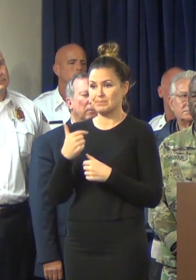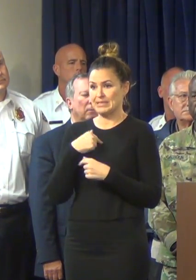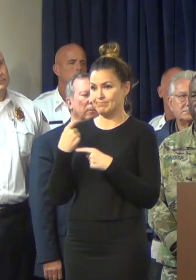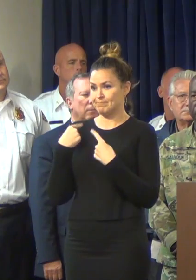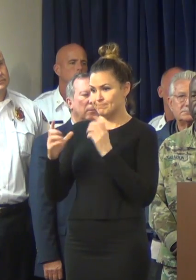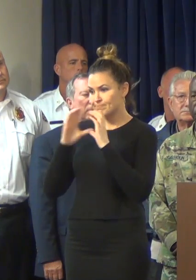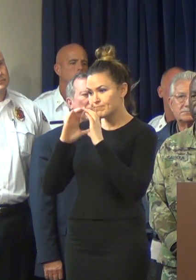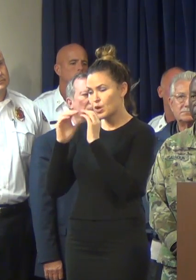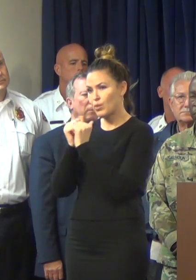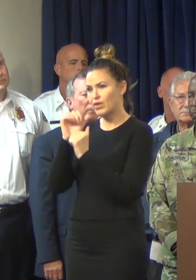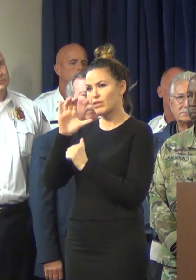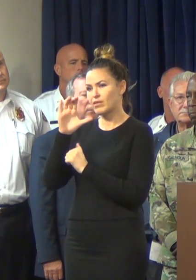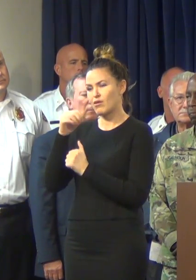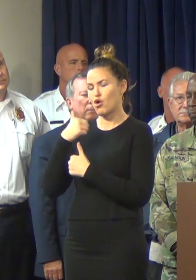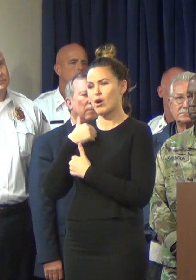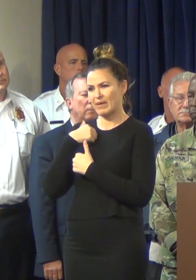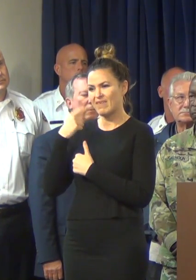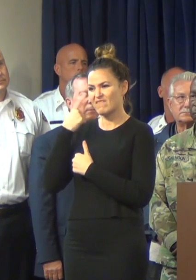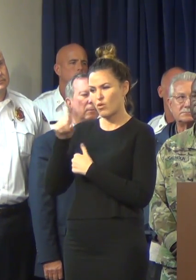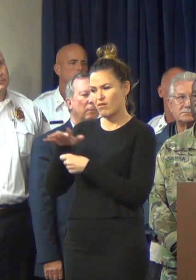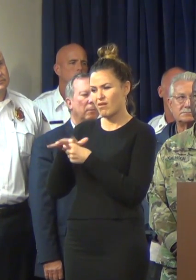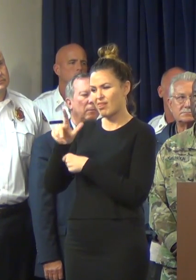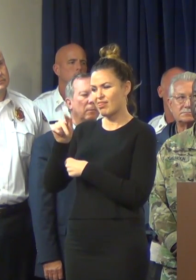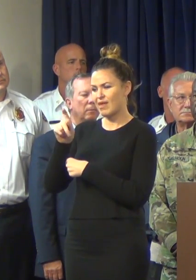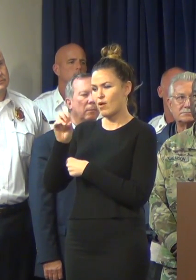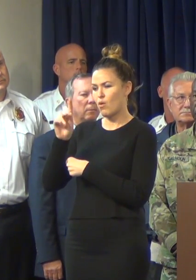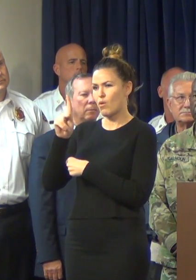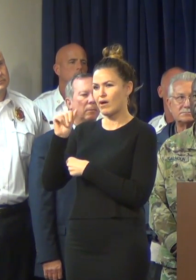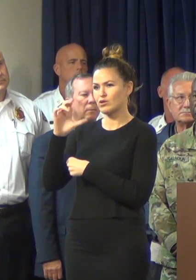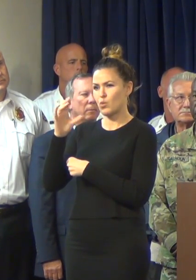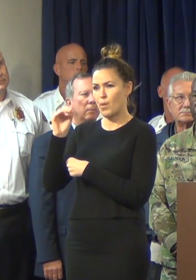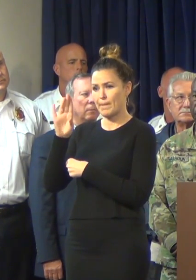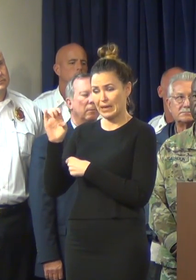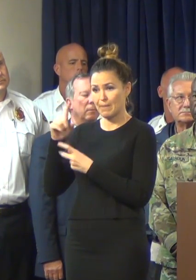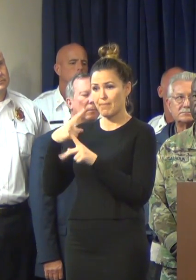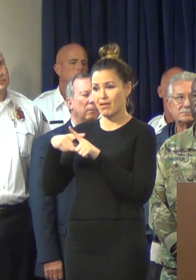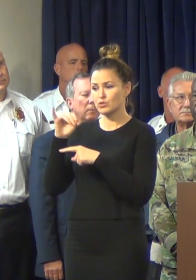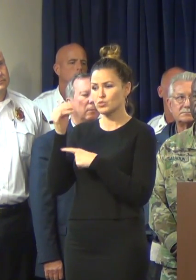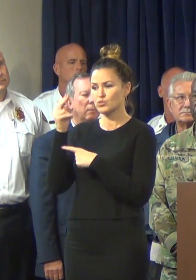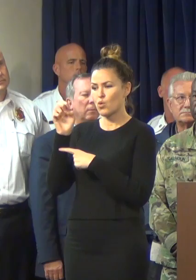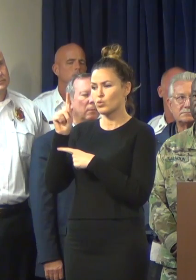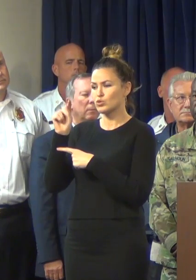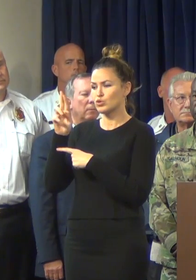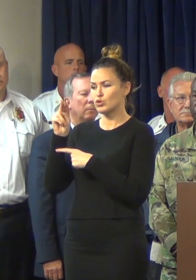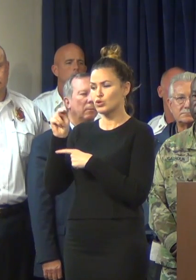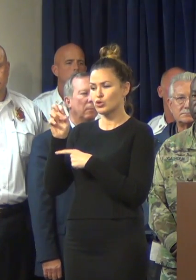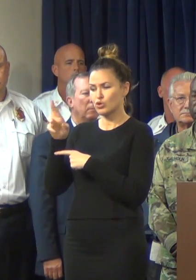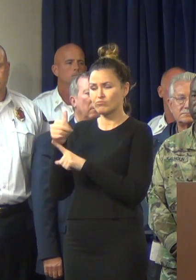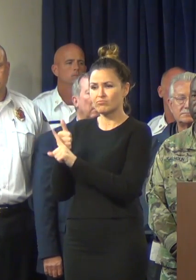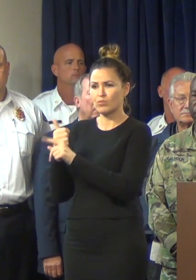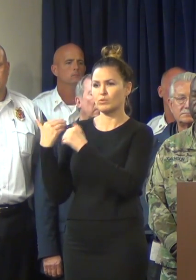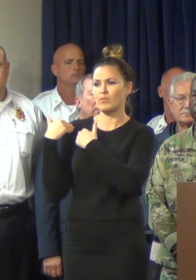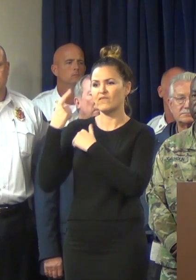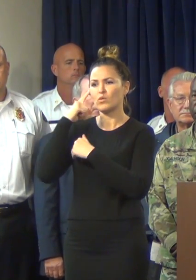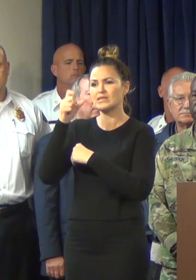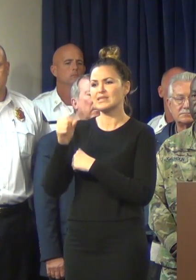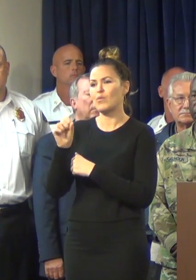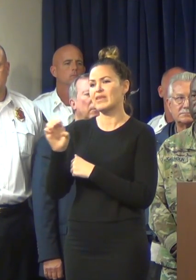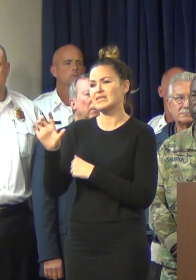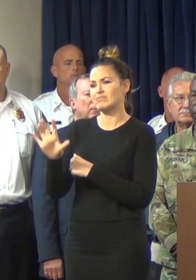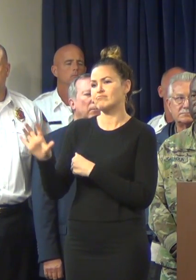communication with Colonel Kirk with the Army Corps of Engineers over Lake Okeechobee. I've also talked to General Turner, who is responsible, who is the Southeast